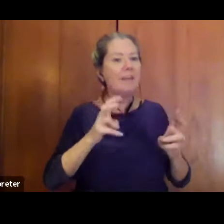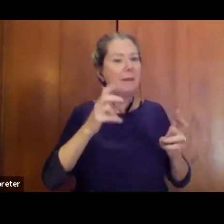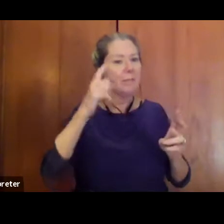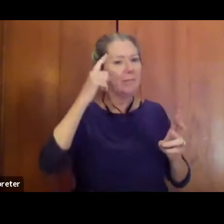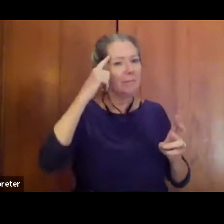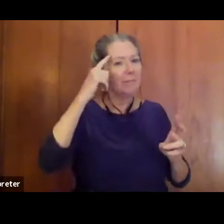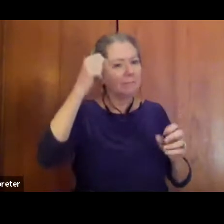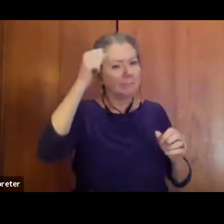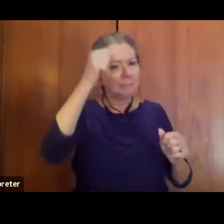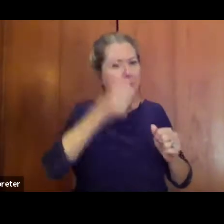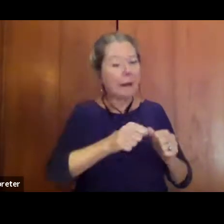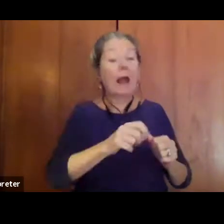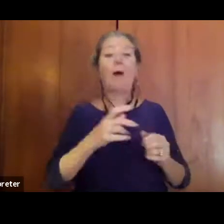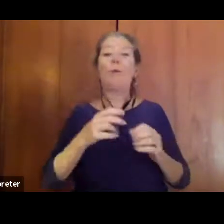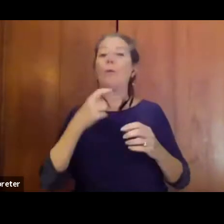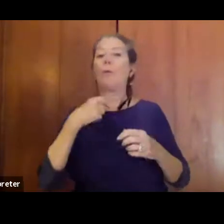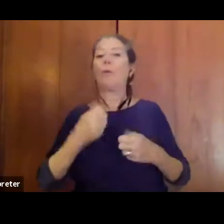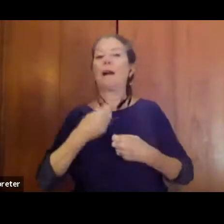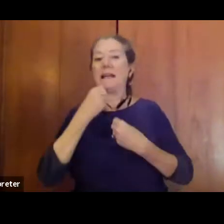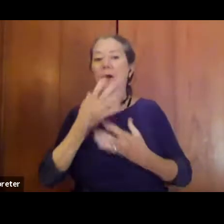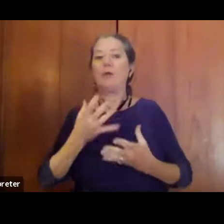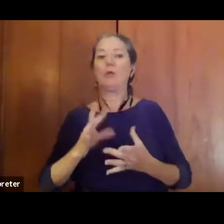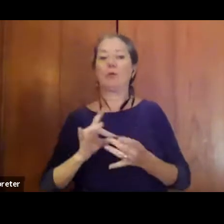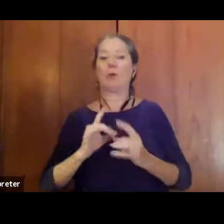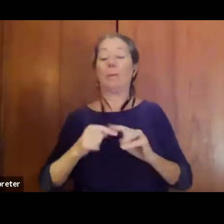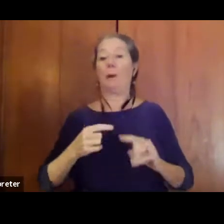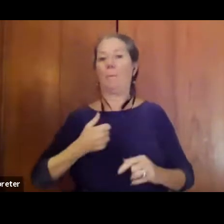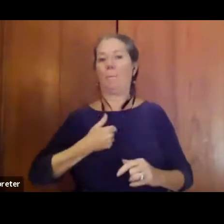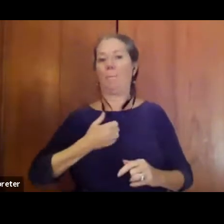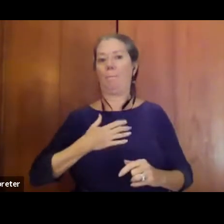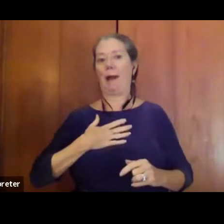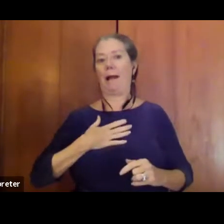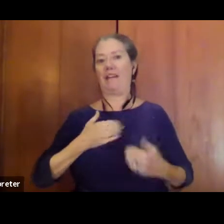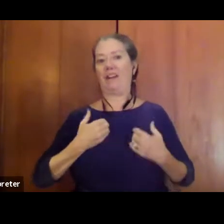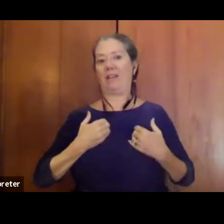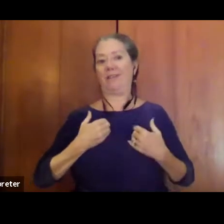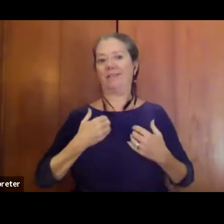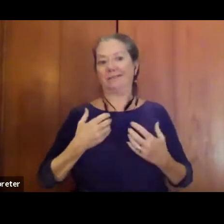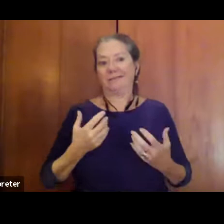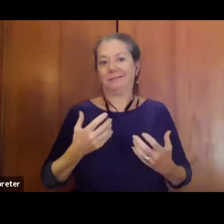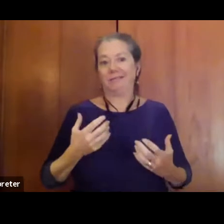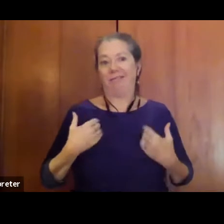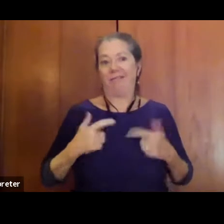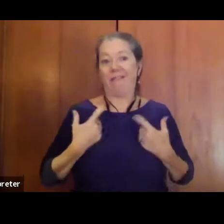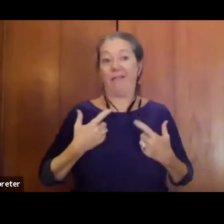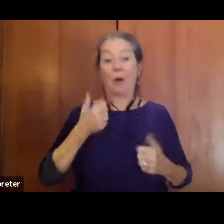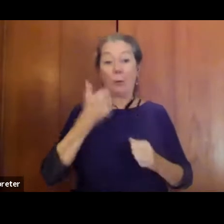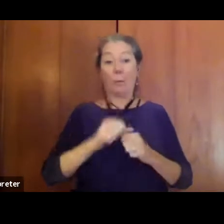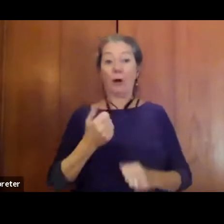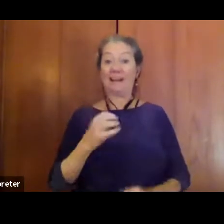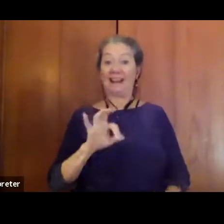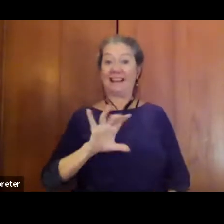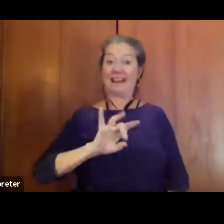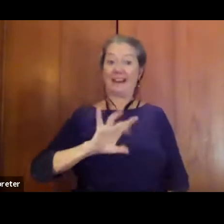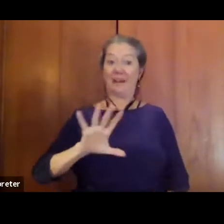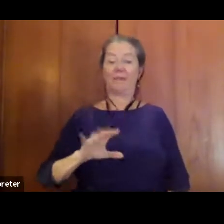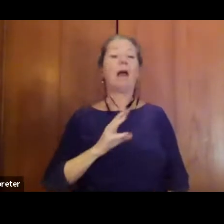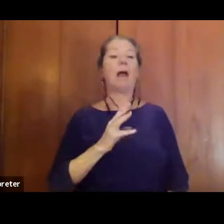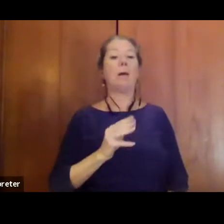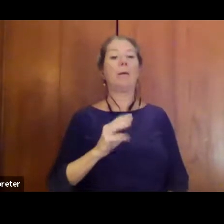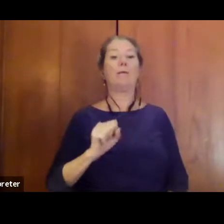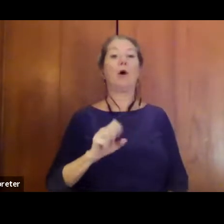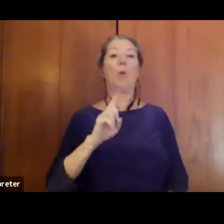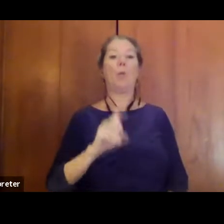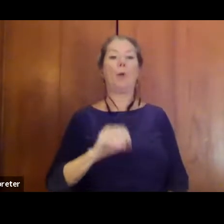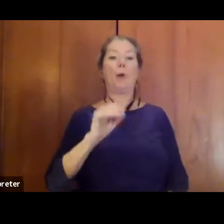quickly to 1985. Microsoft Windows 1.0 had just been released. Granted, that didn't matter. I wouldn't